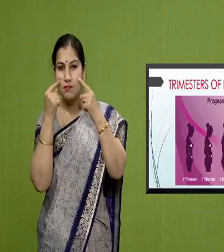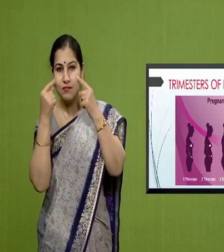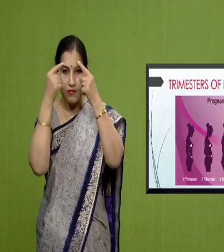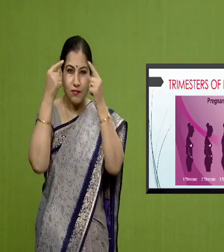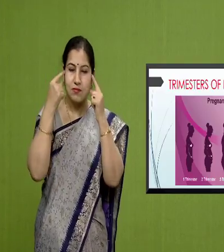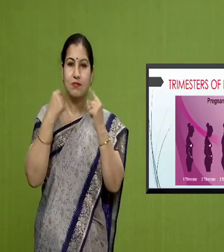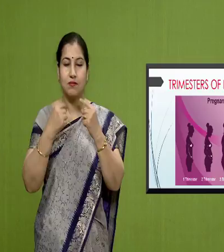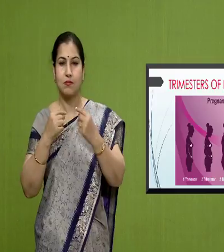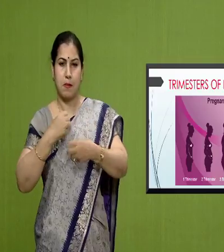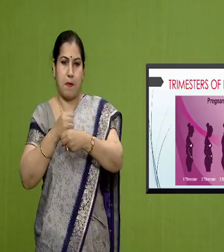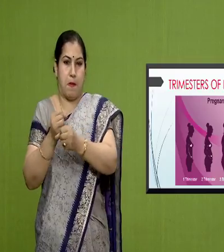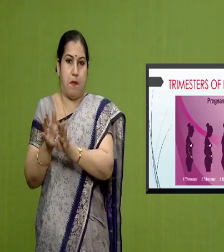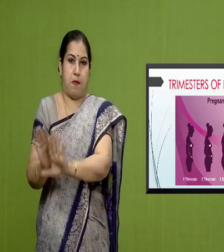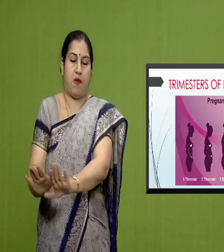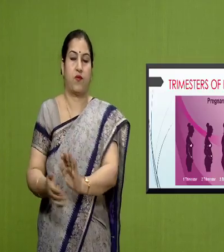features are demarcated.